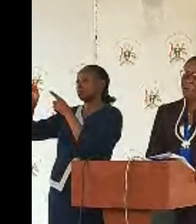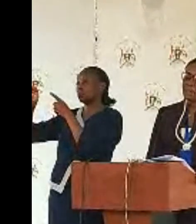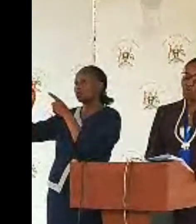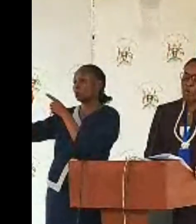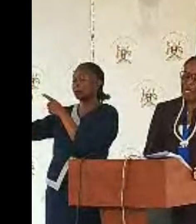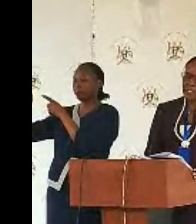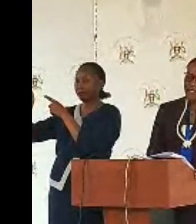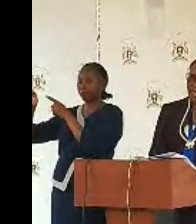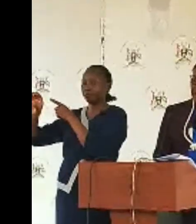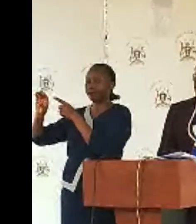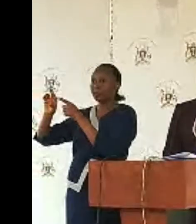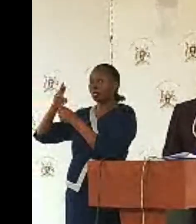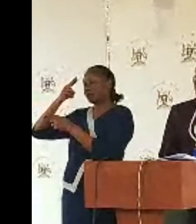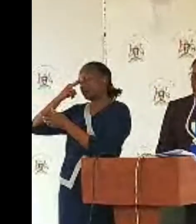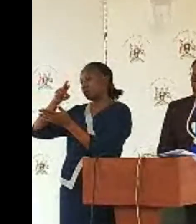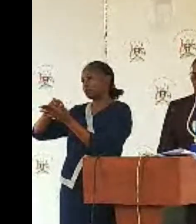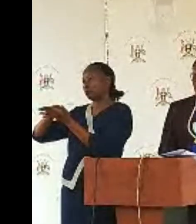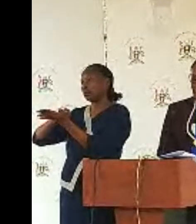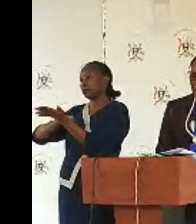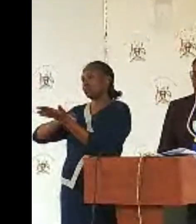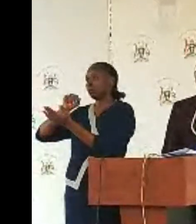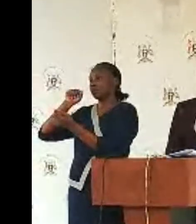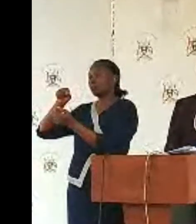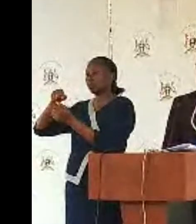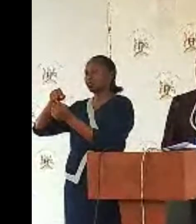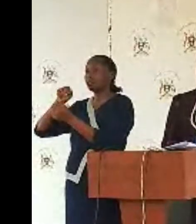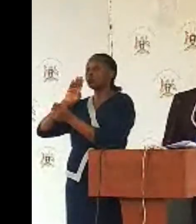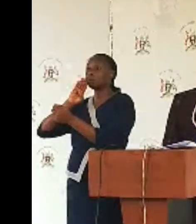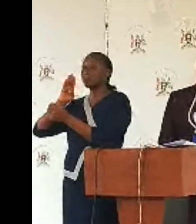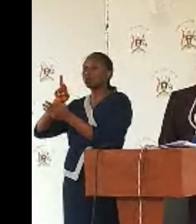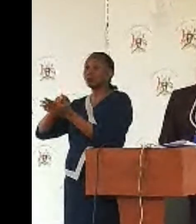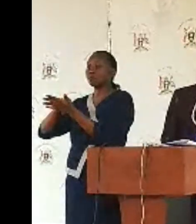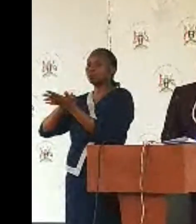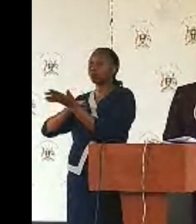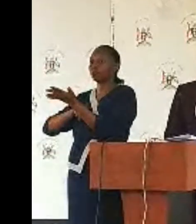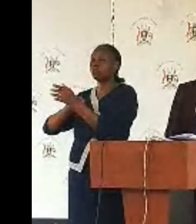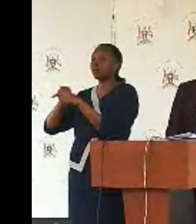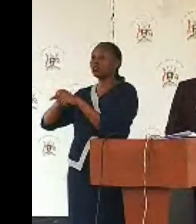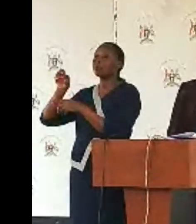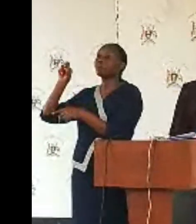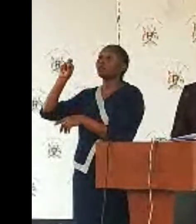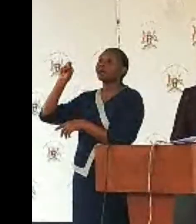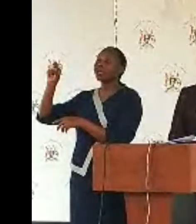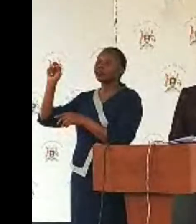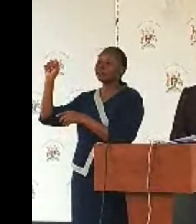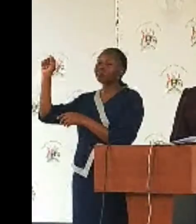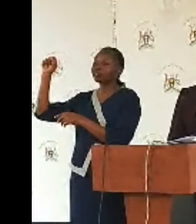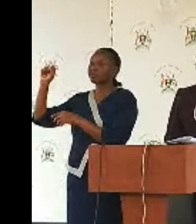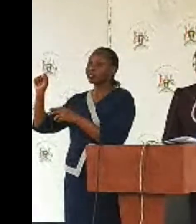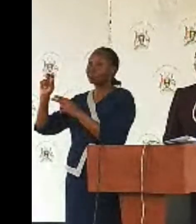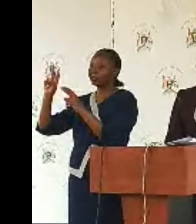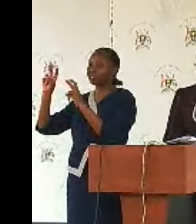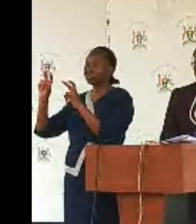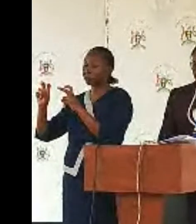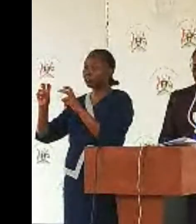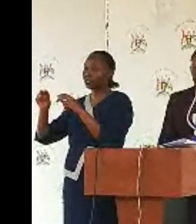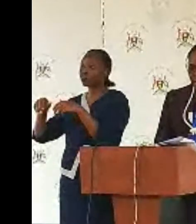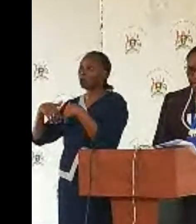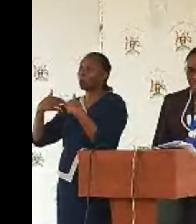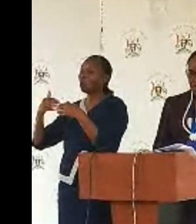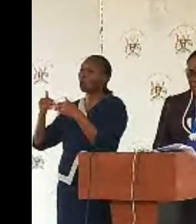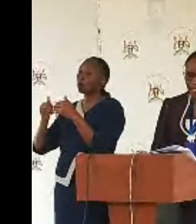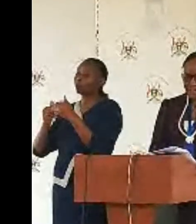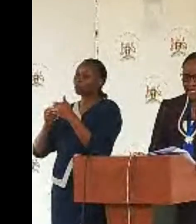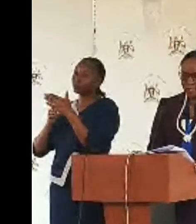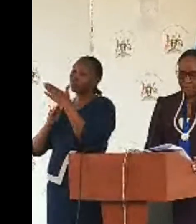okwewandiisa oba bali mu kwewandiisa balina okuba nga beewandiisa ne subject 8 oba obutasukka subject